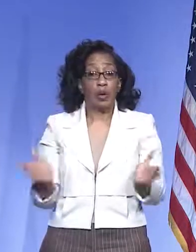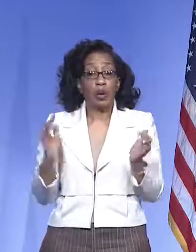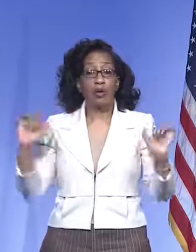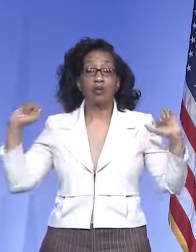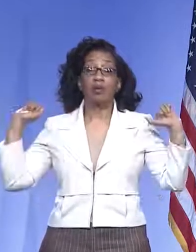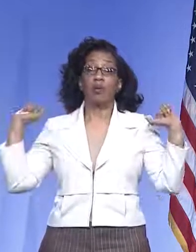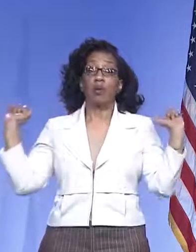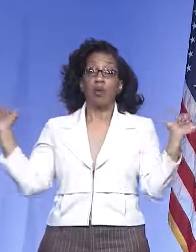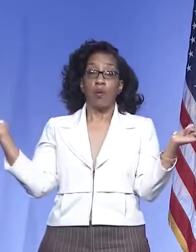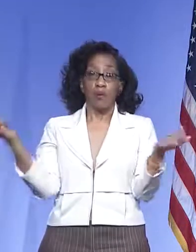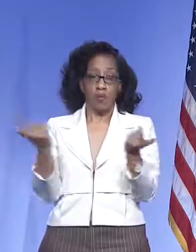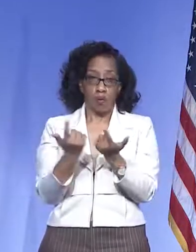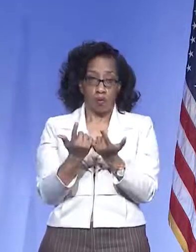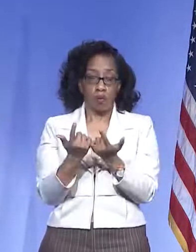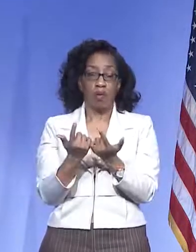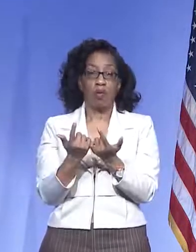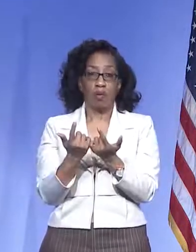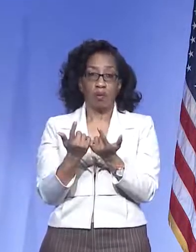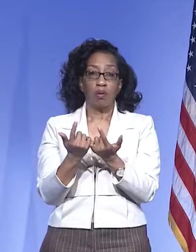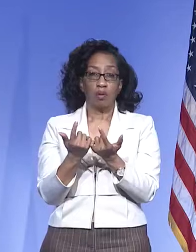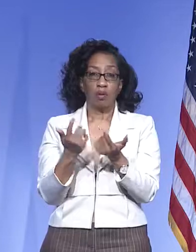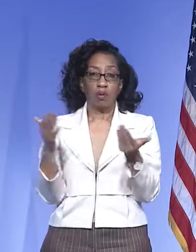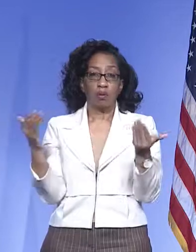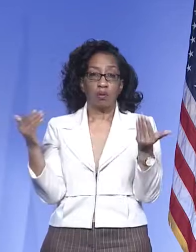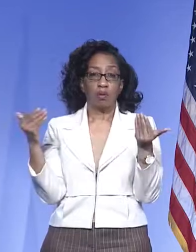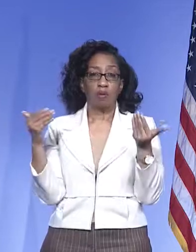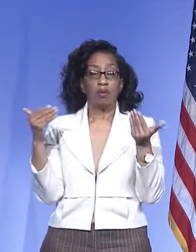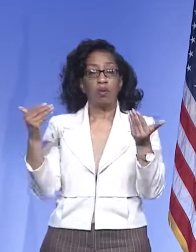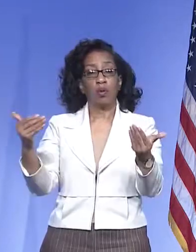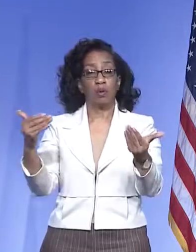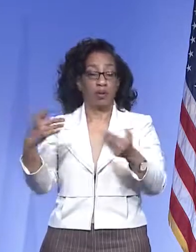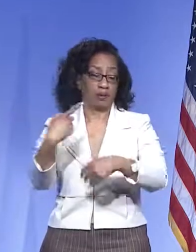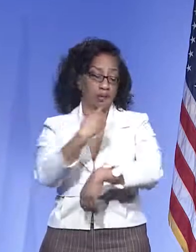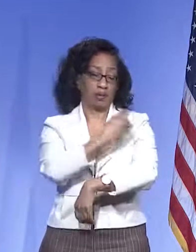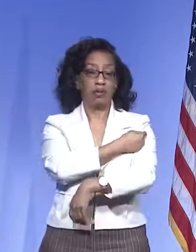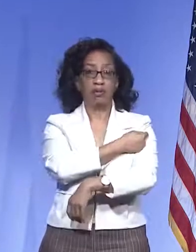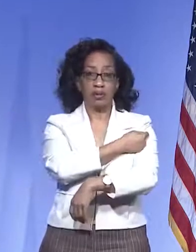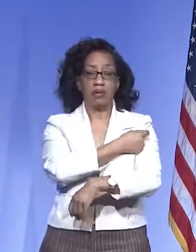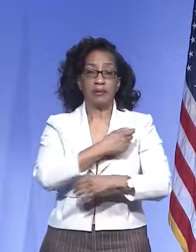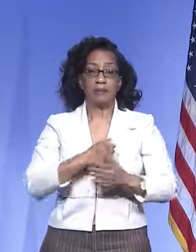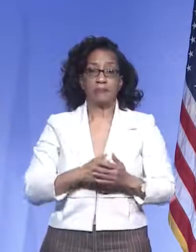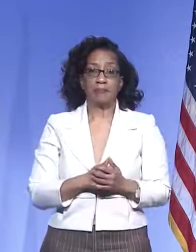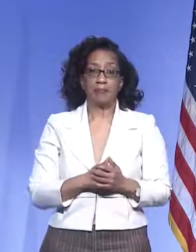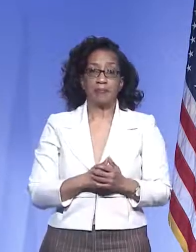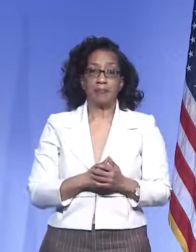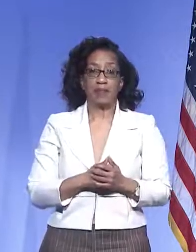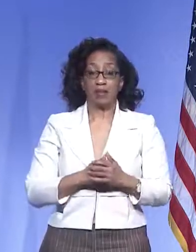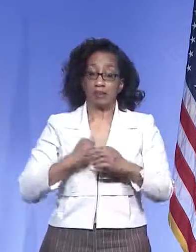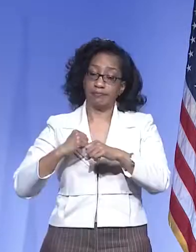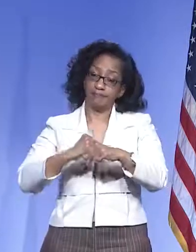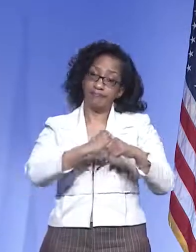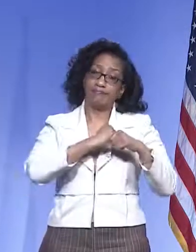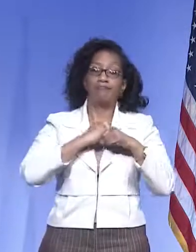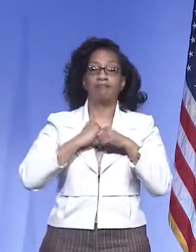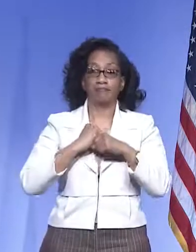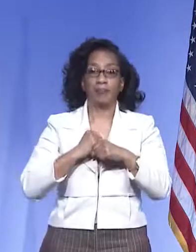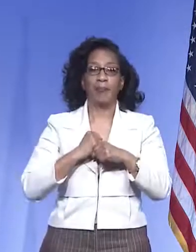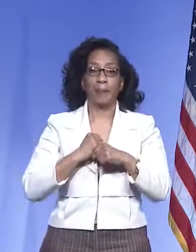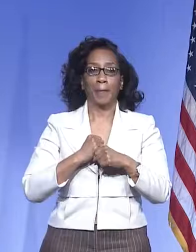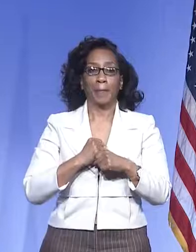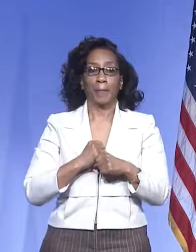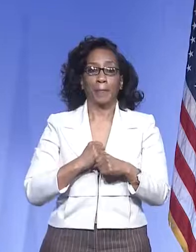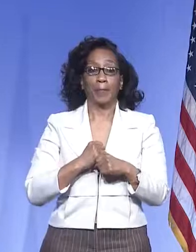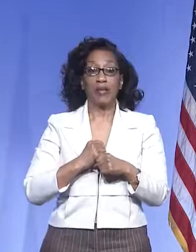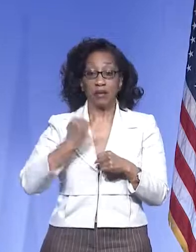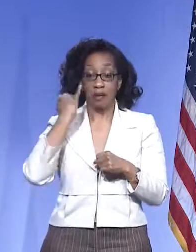entire catchment area here to take the vaccine. That is our protection. So, and we will feel the